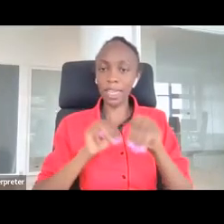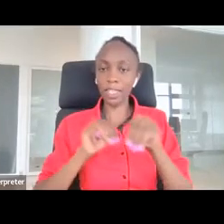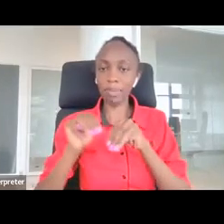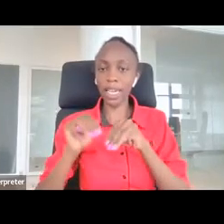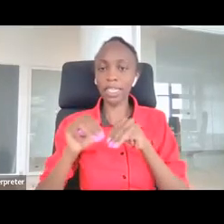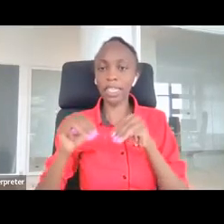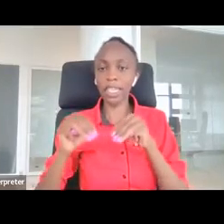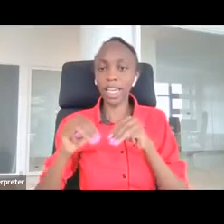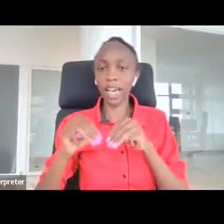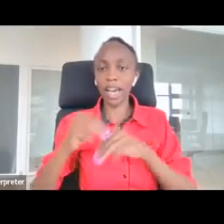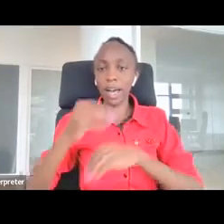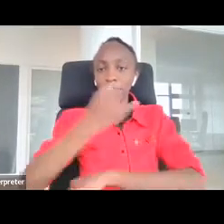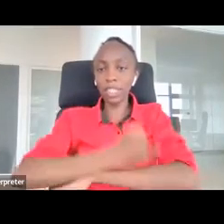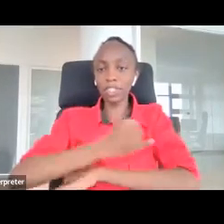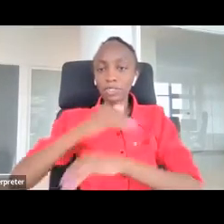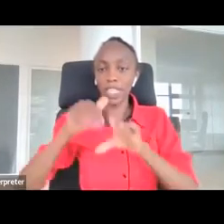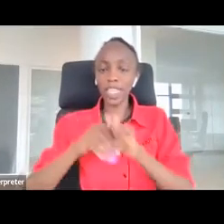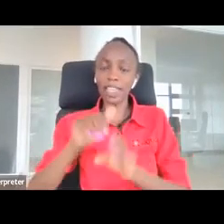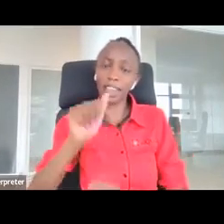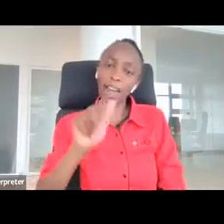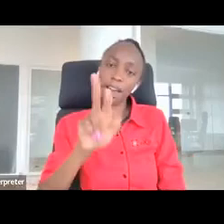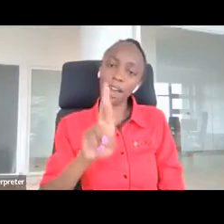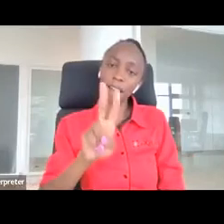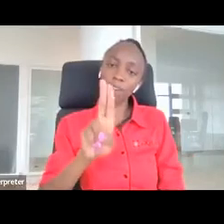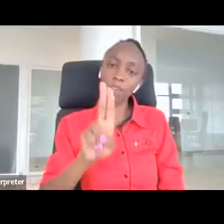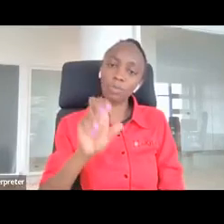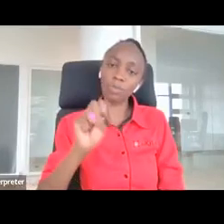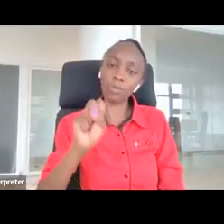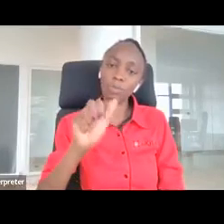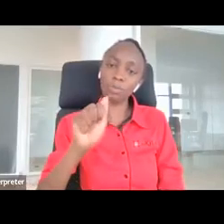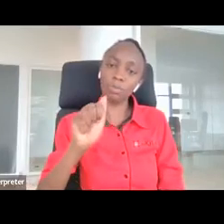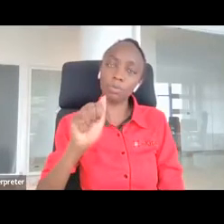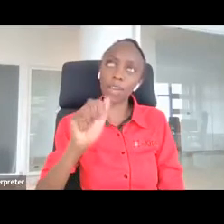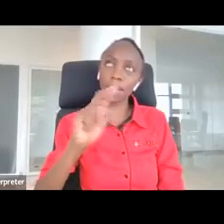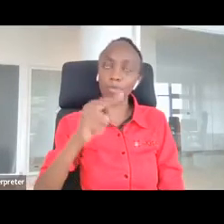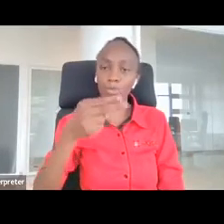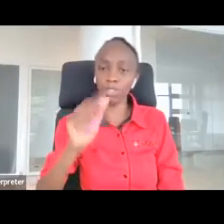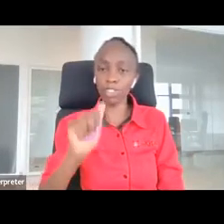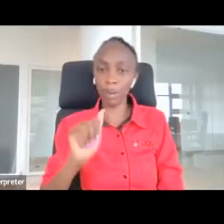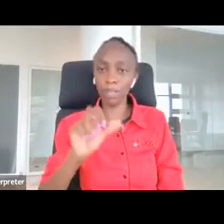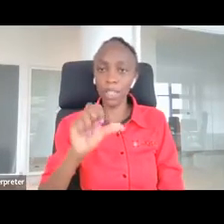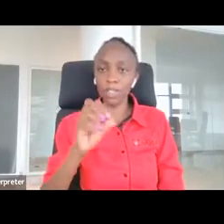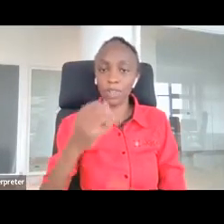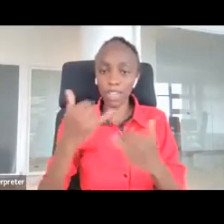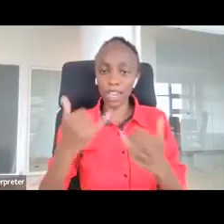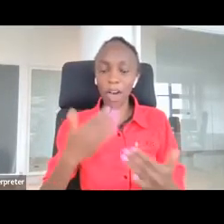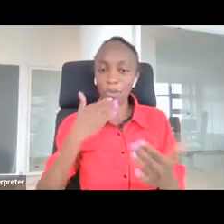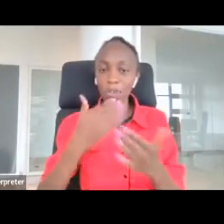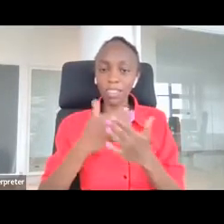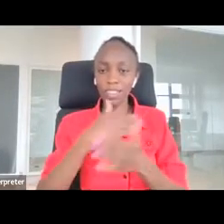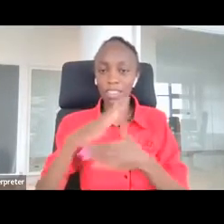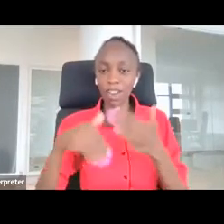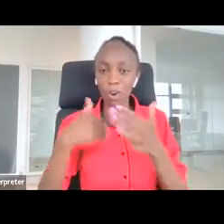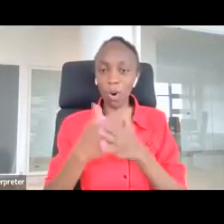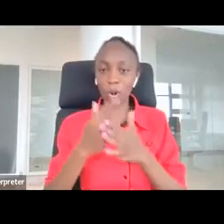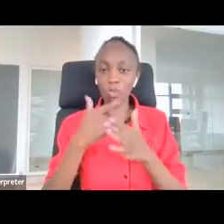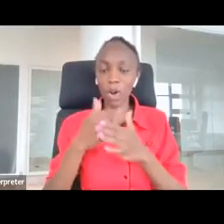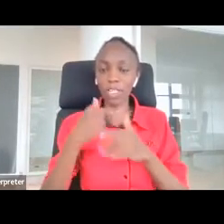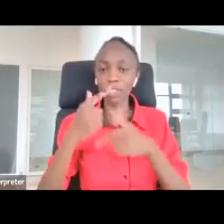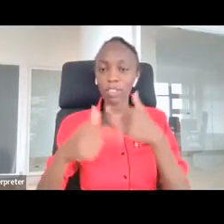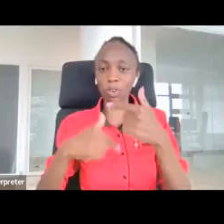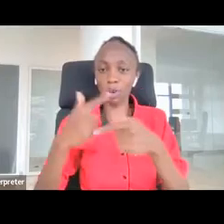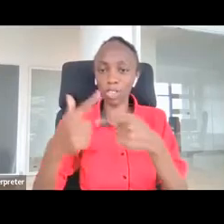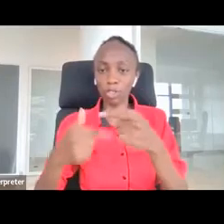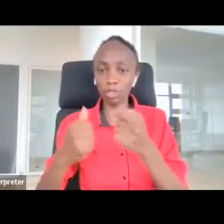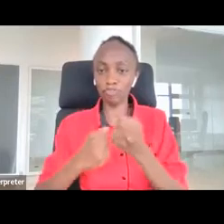Arusha. Now, from my end is to really appreciate everyone who has kept this journey, but even more importantly,